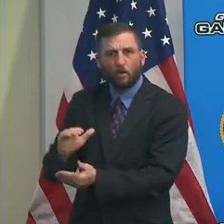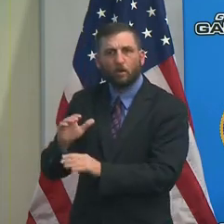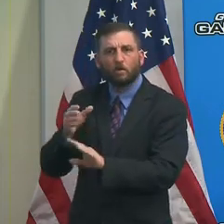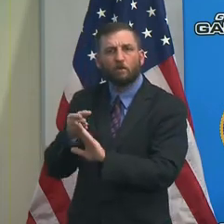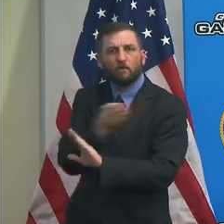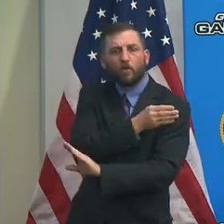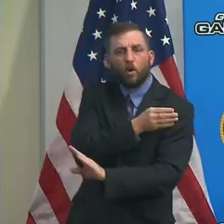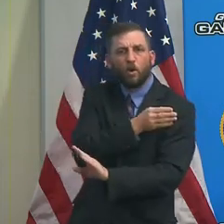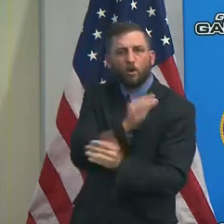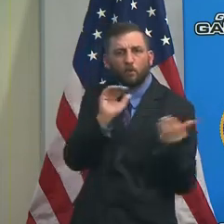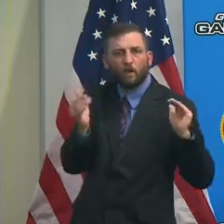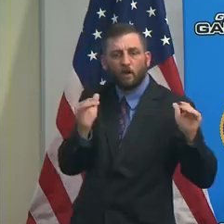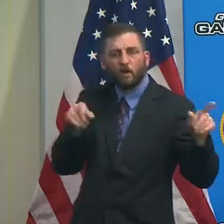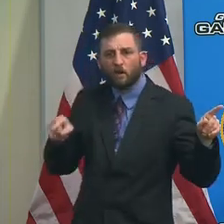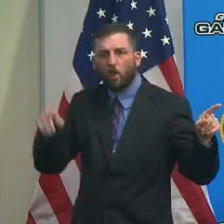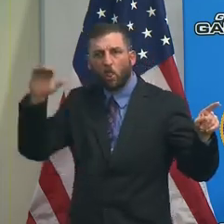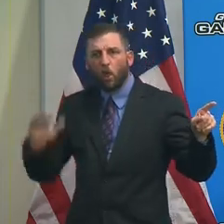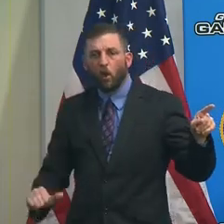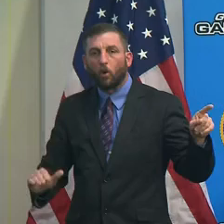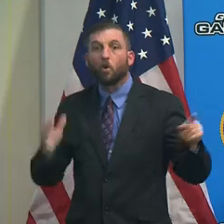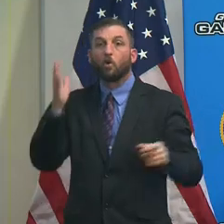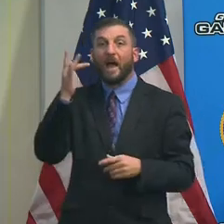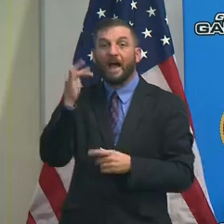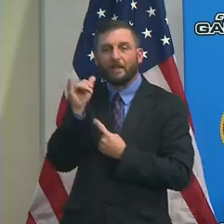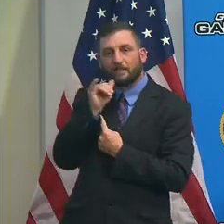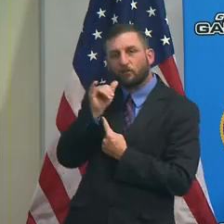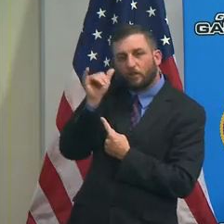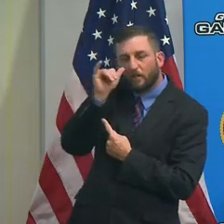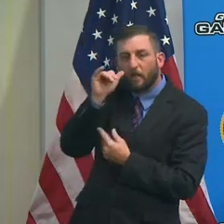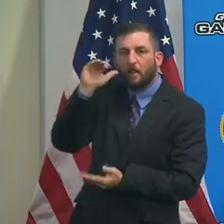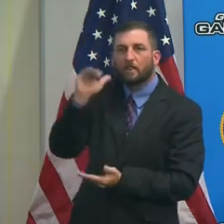and that's because we did a lot fewer tests yesterday.